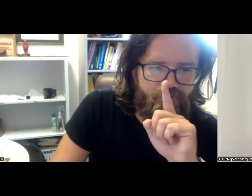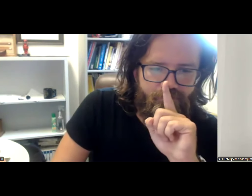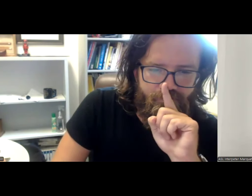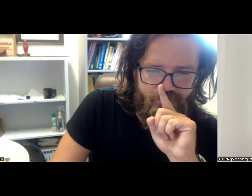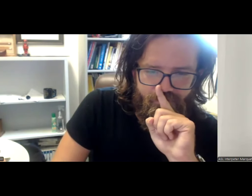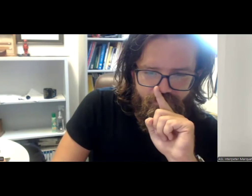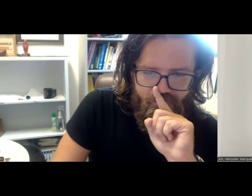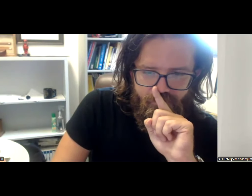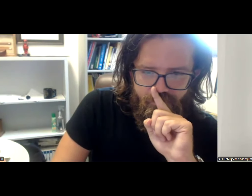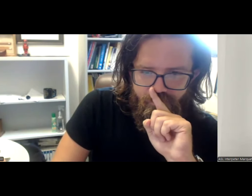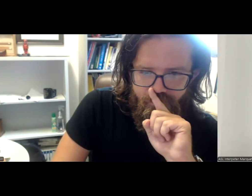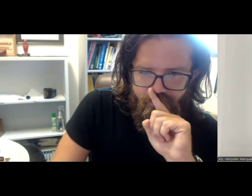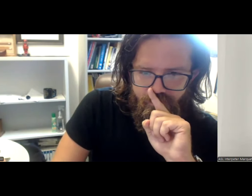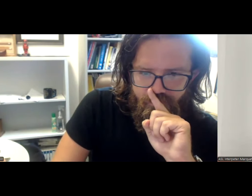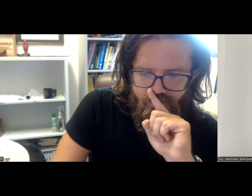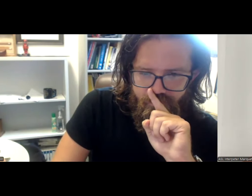Just one second.